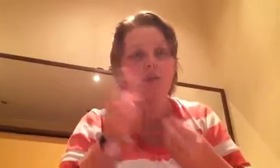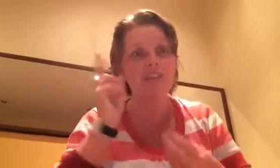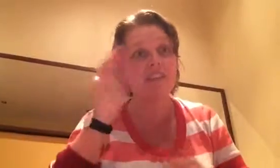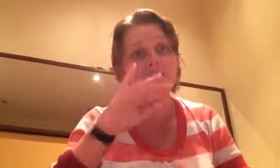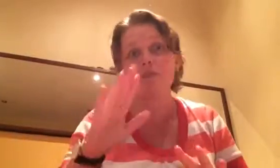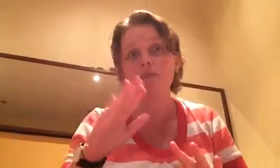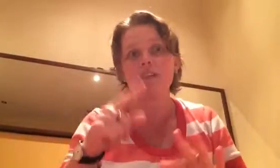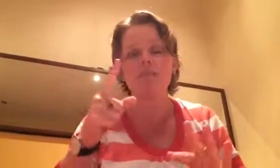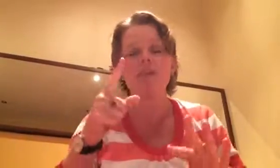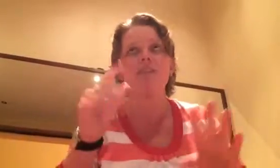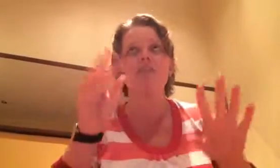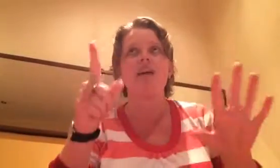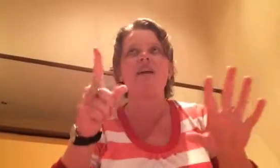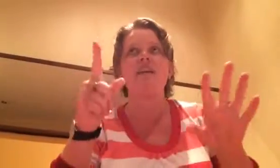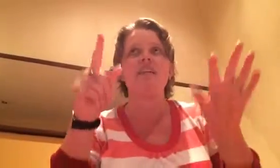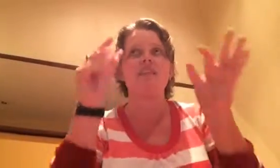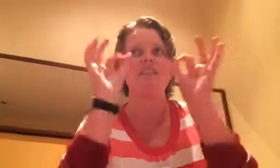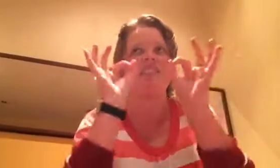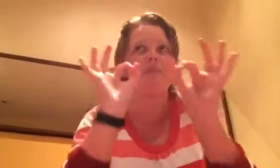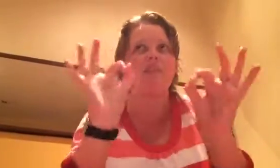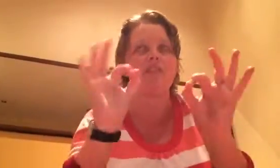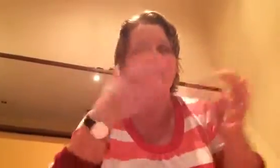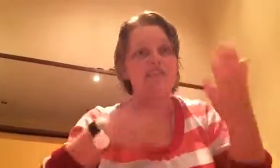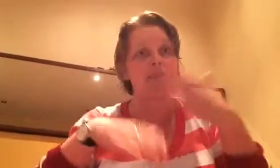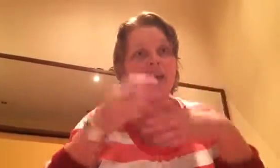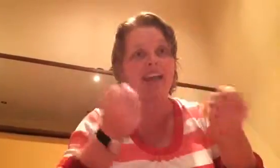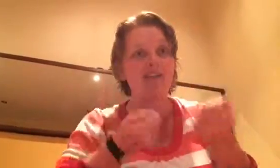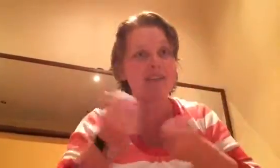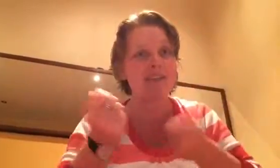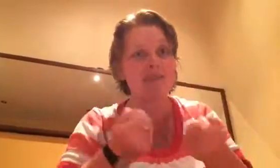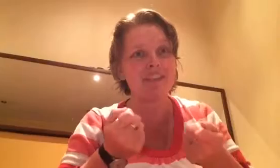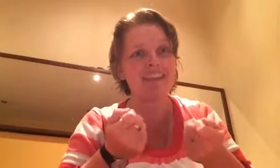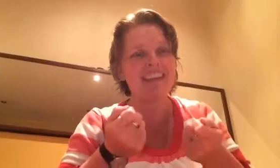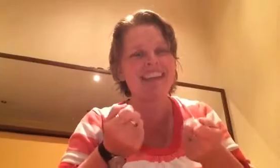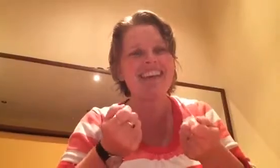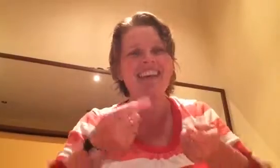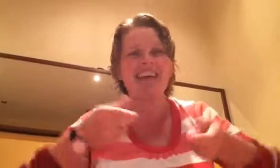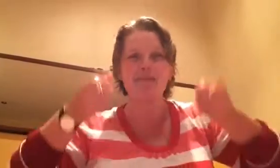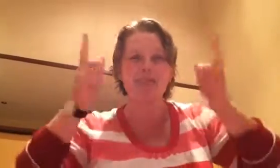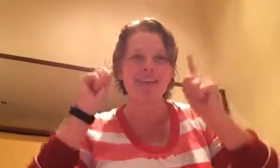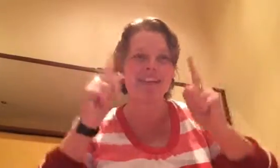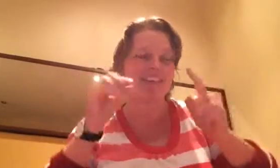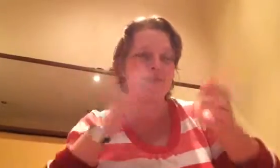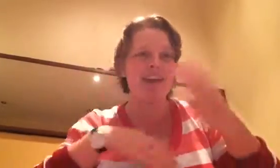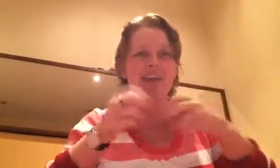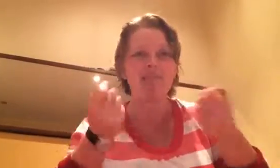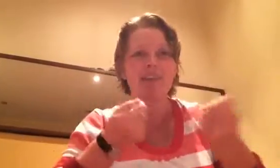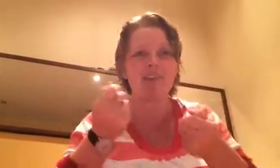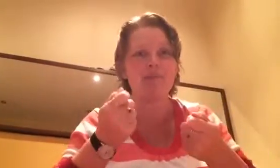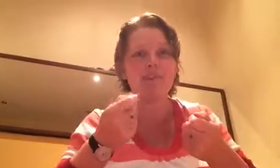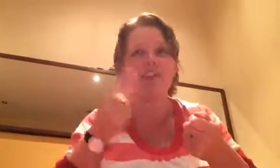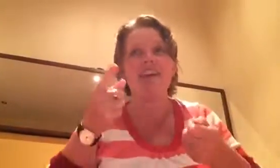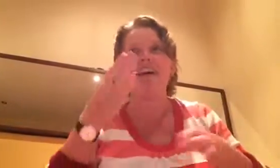with deaf children, because I specialise in behaviour management. I have a master's in behaviour management.